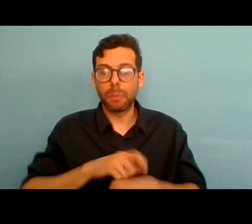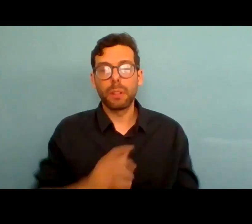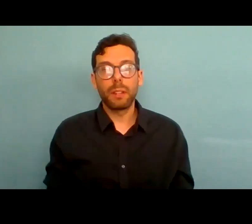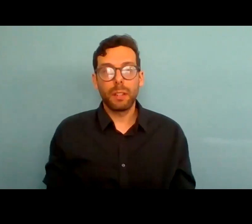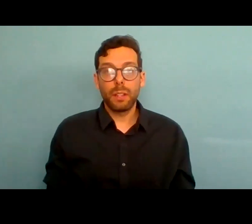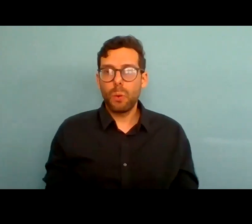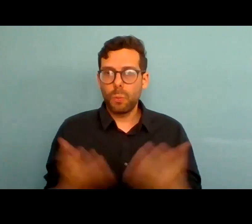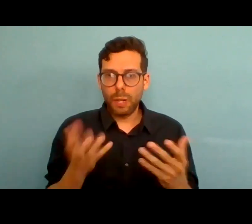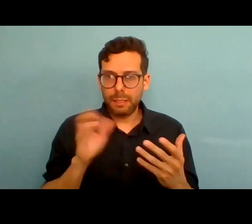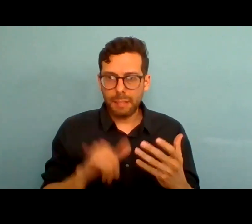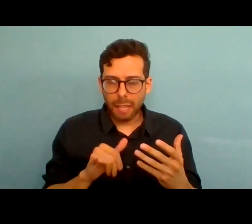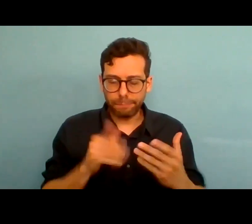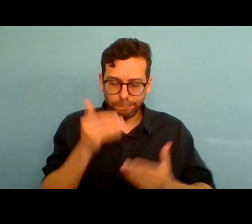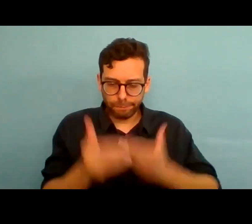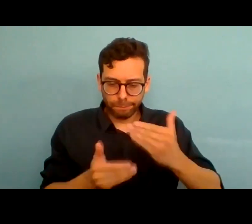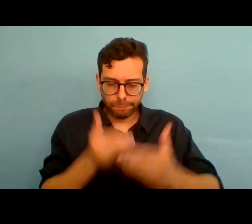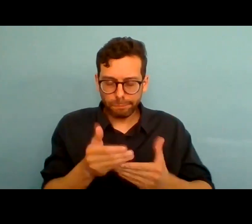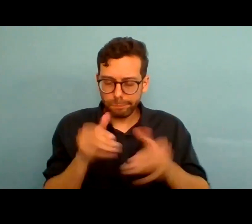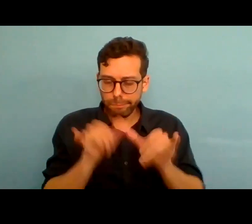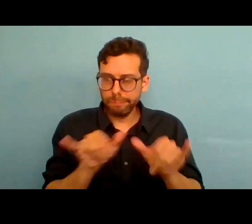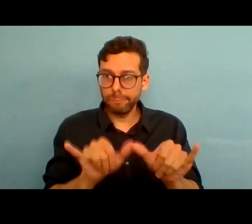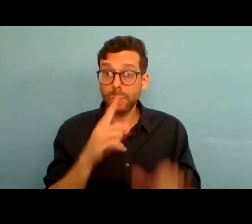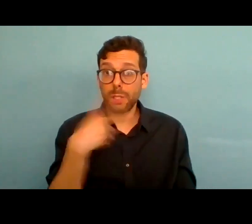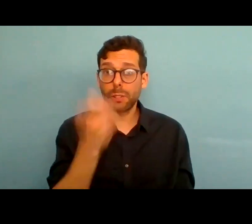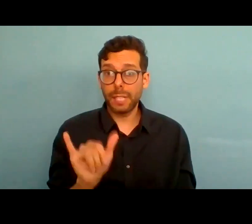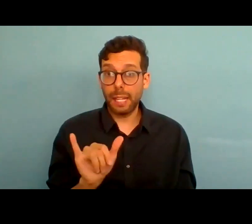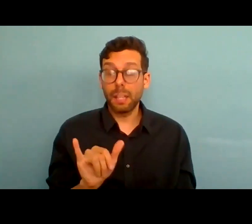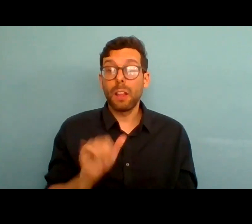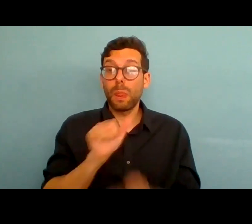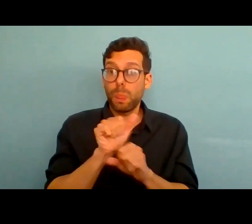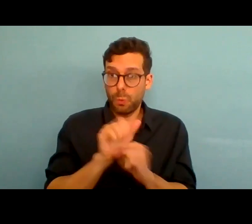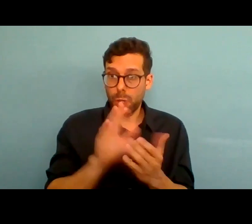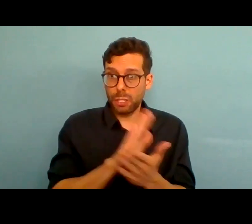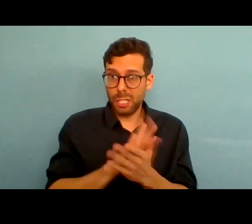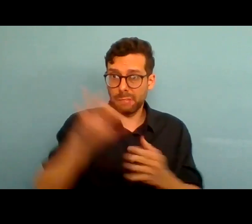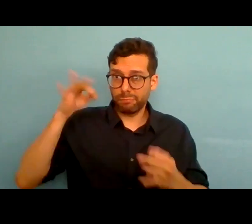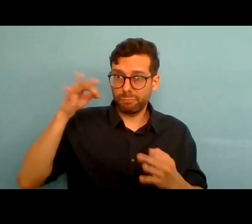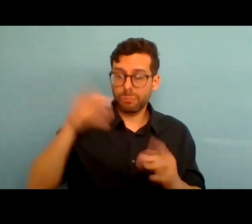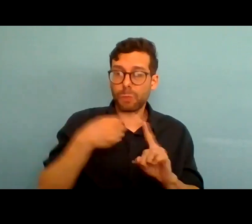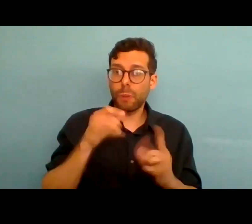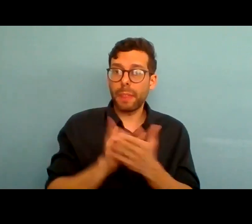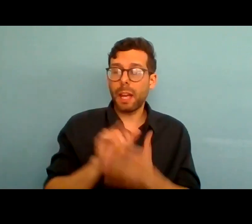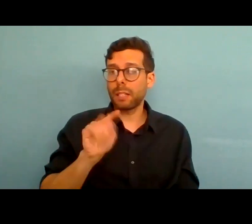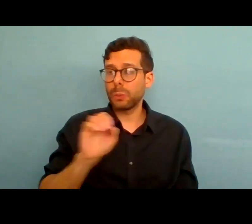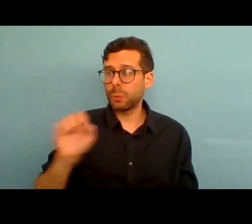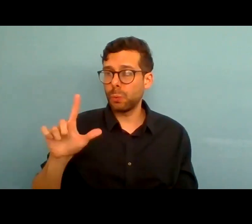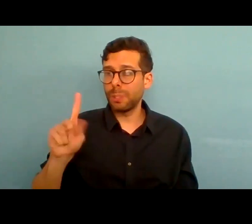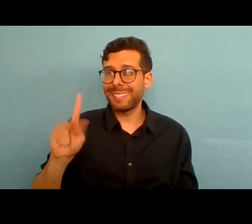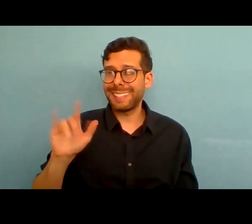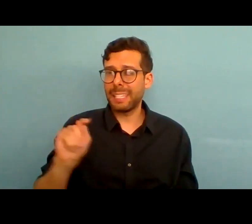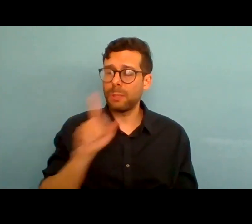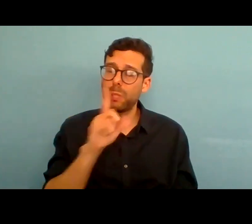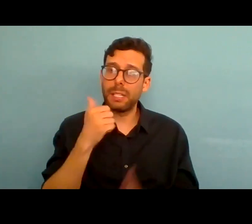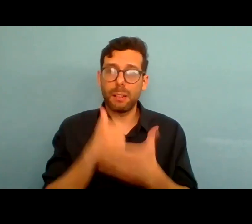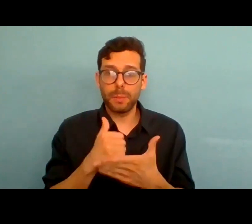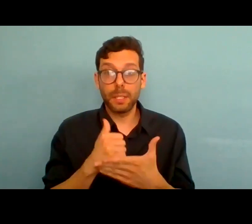routine looks like. And the worksheet that's in the toolkit is really helpful to break that down. So looking at that, then looking at the